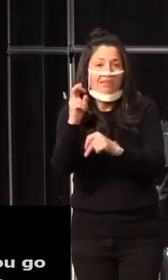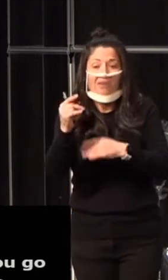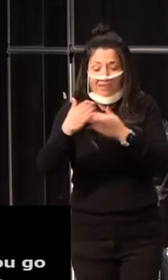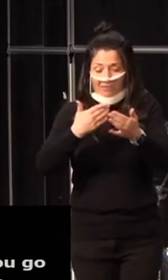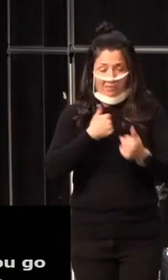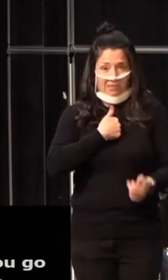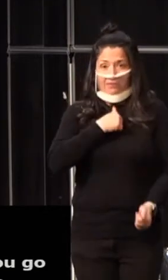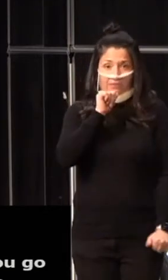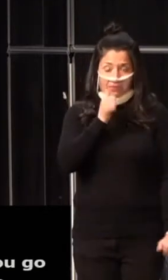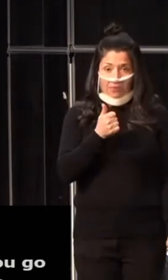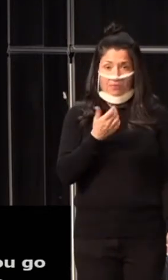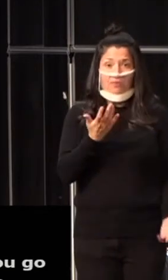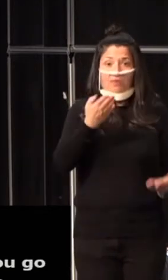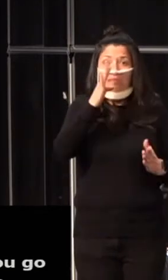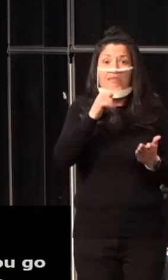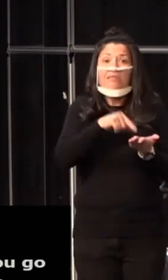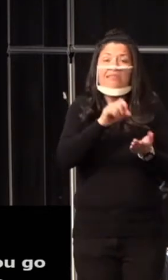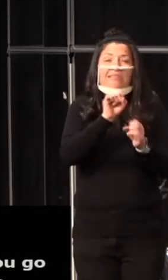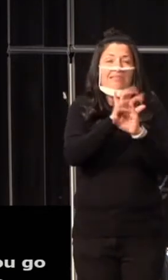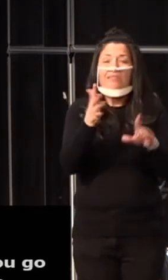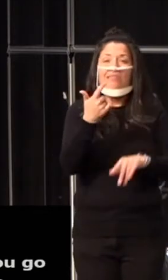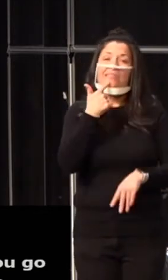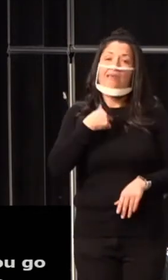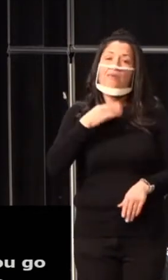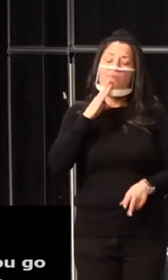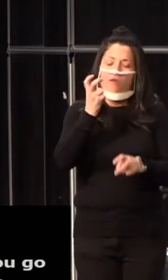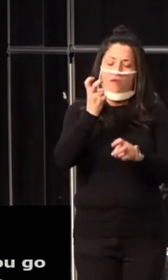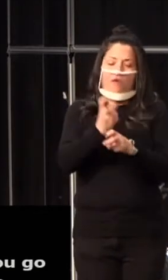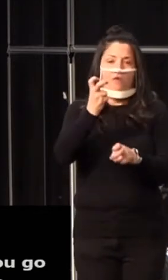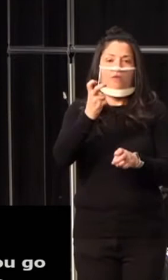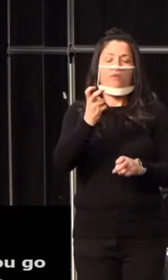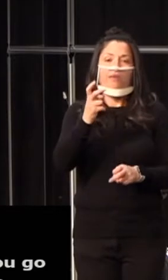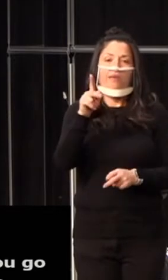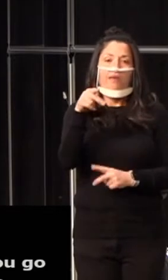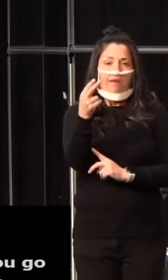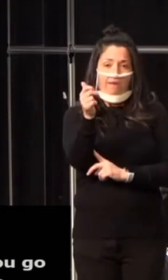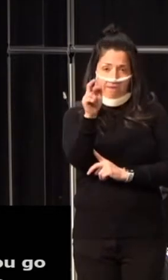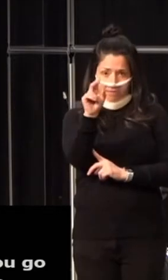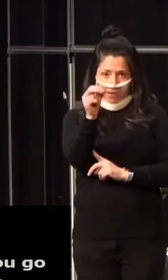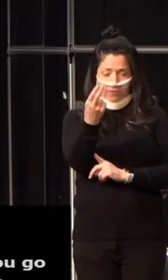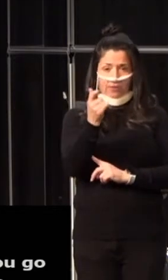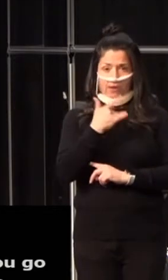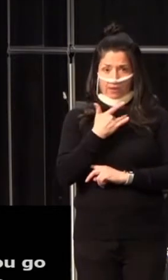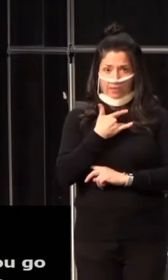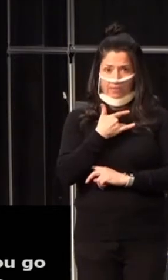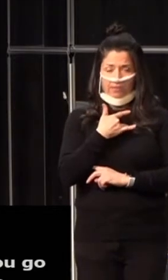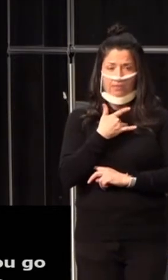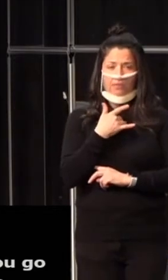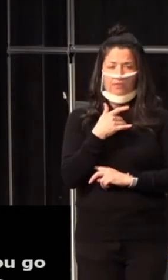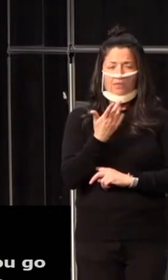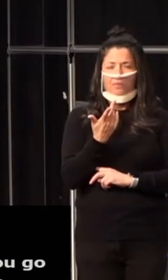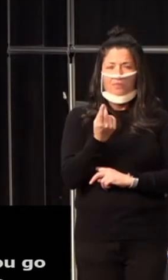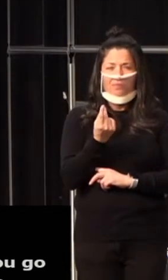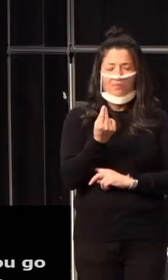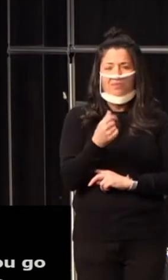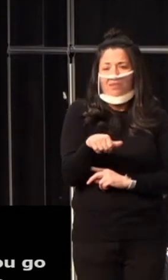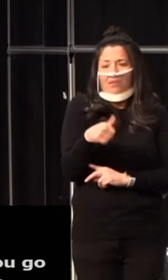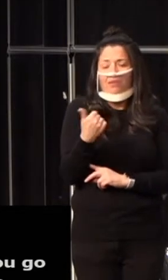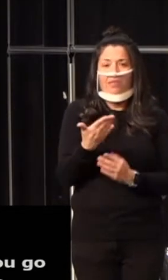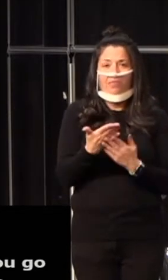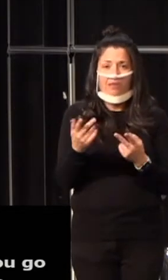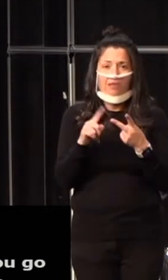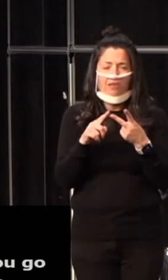God clearly says here, "I will harden Pharaoh's heart." So another thing we can do is look at context. And